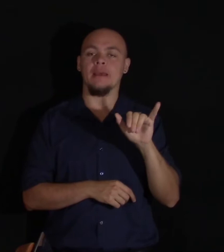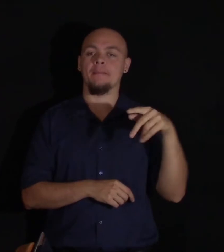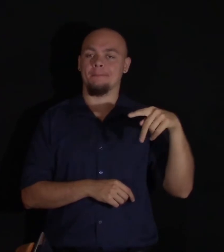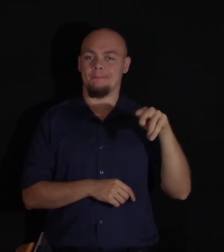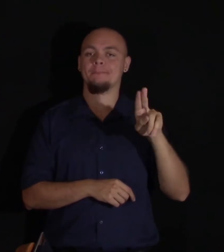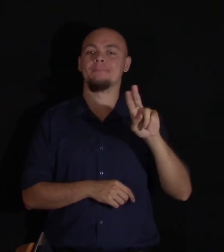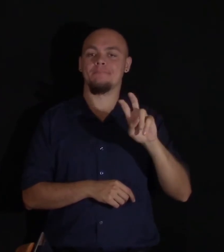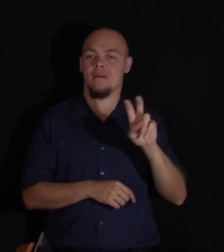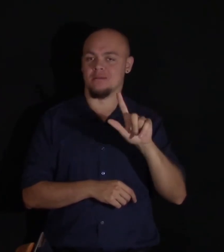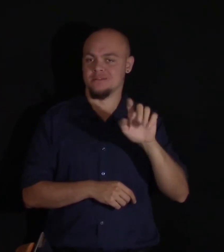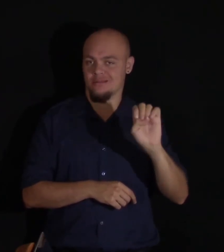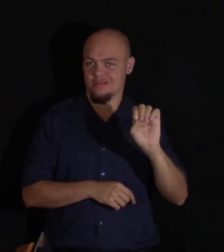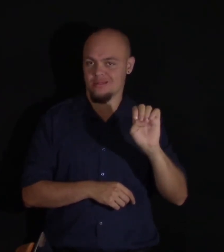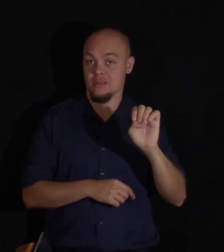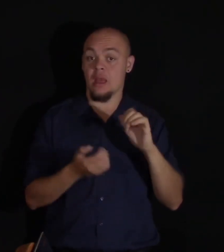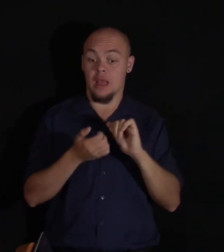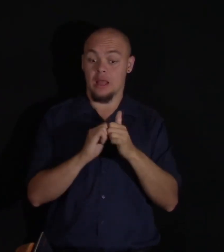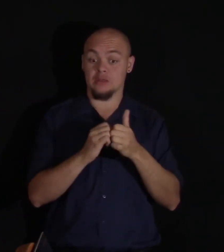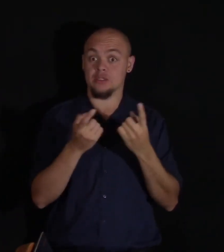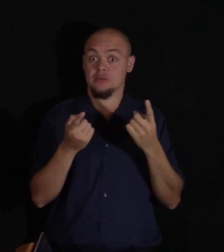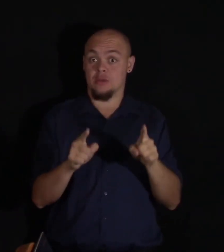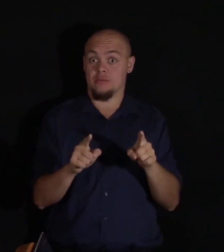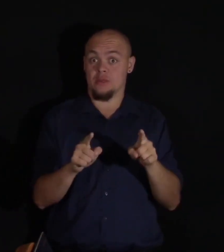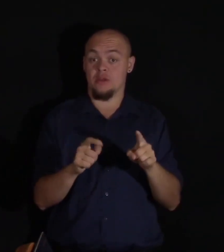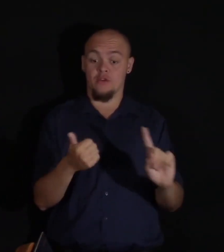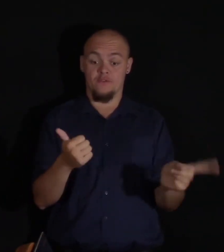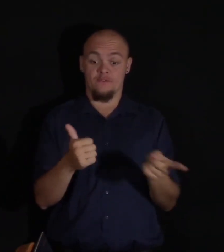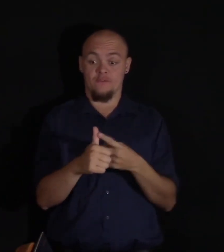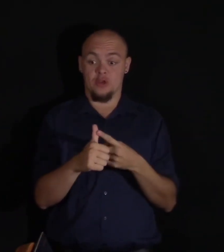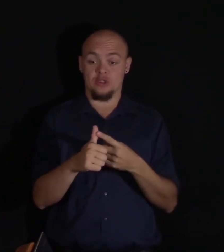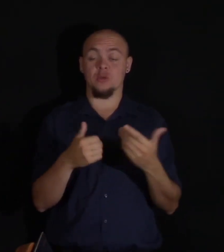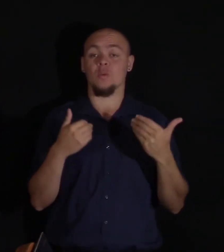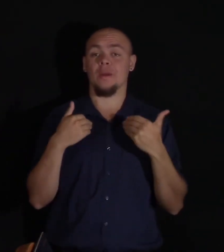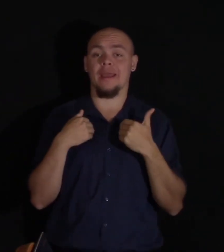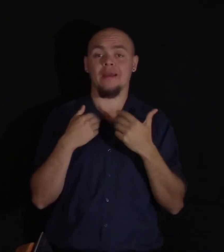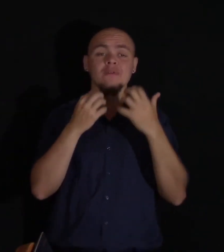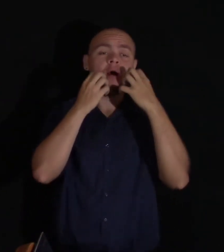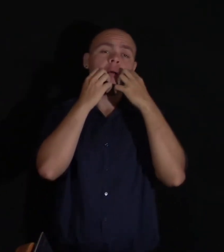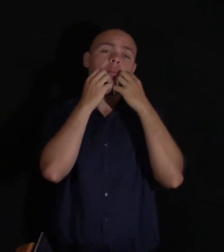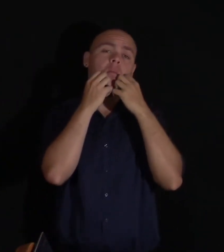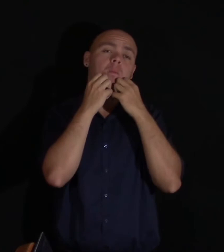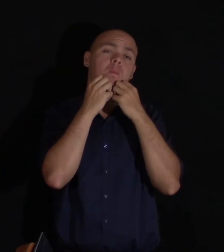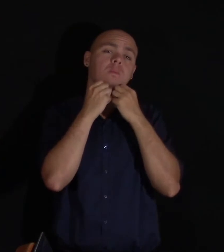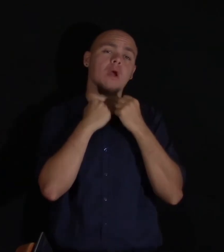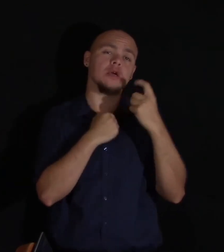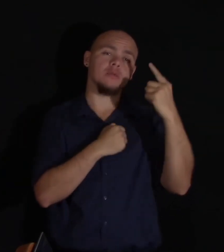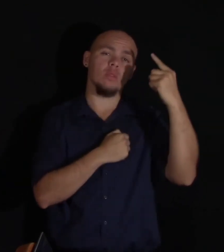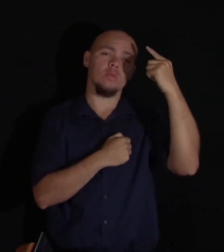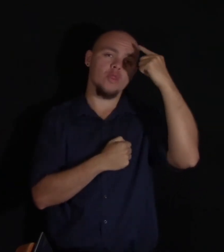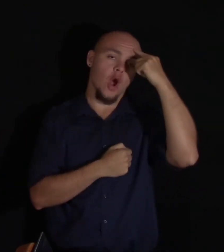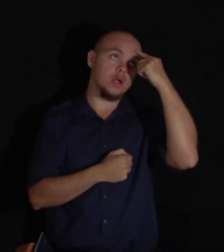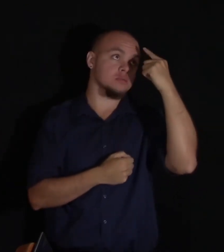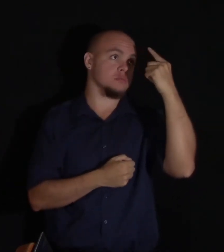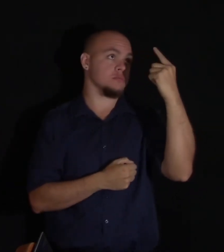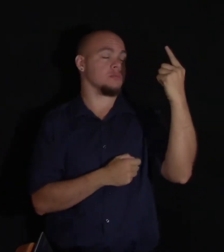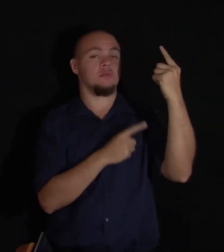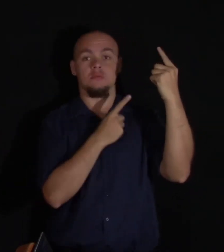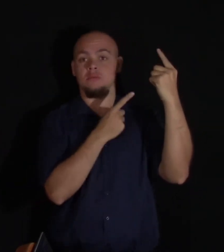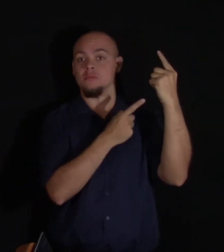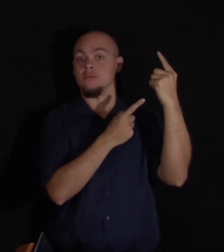this. Number one, we start with some precious thought. And this